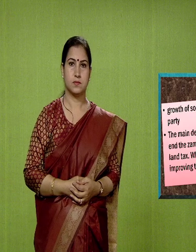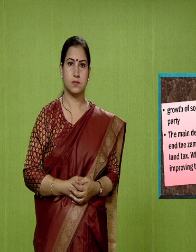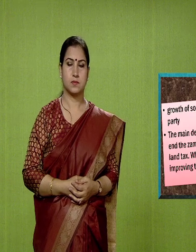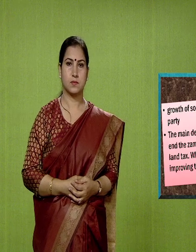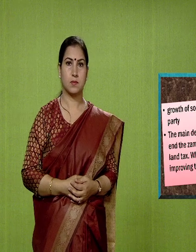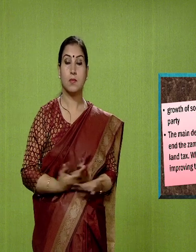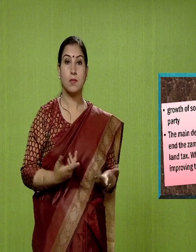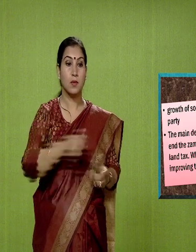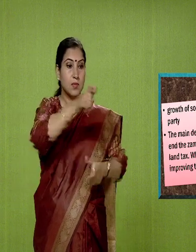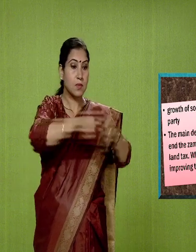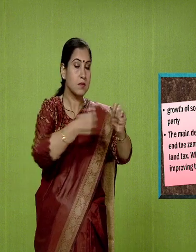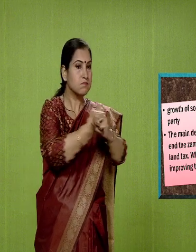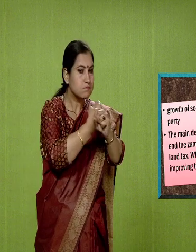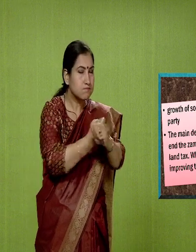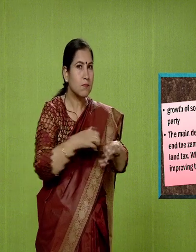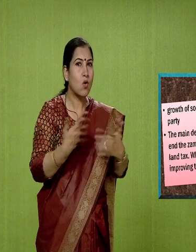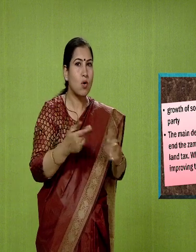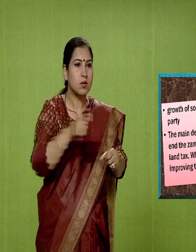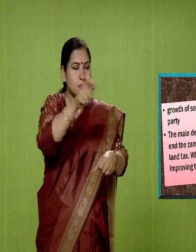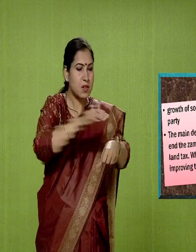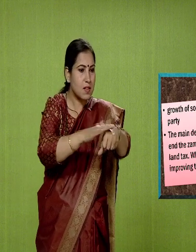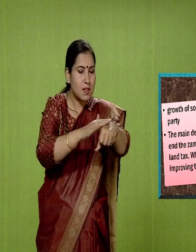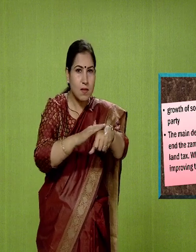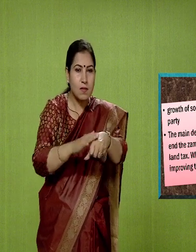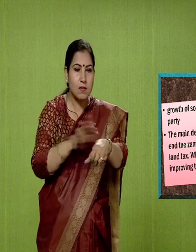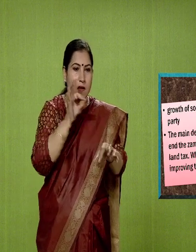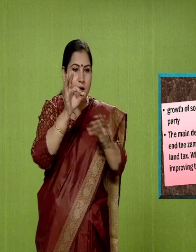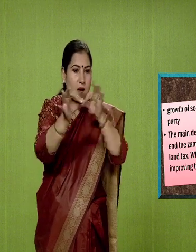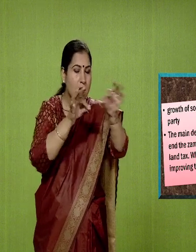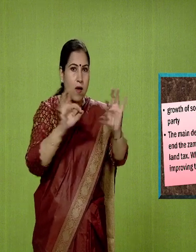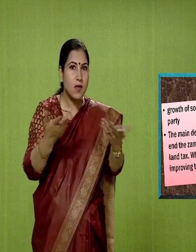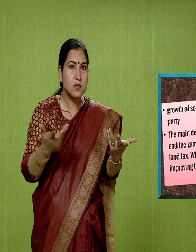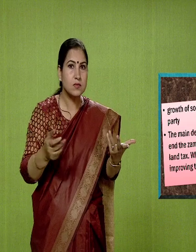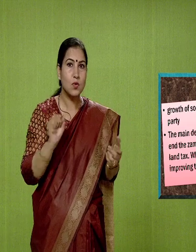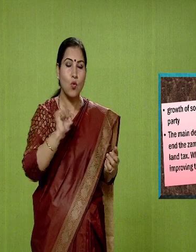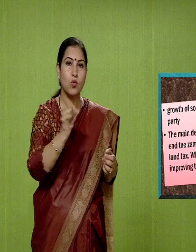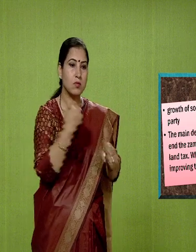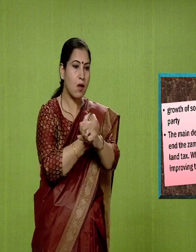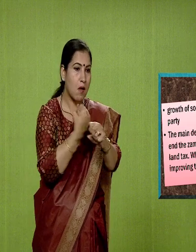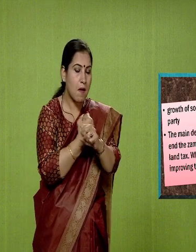while the workers or laborers asked for improving their working conditions.